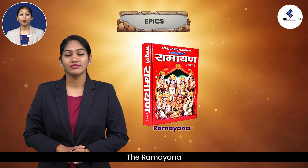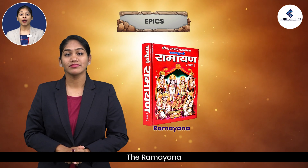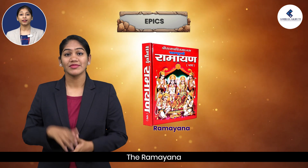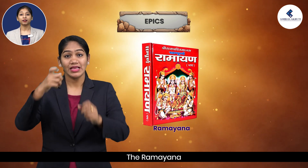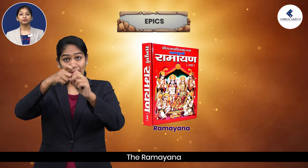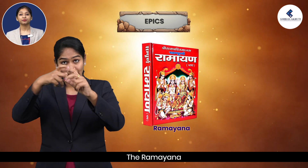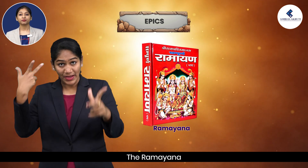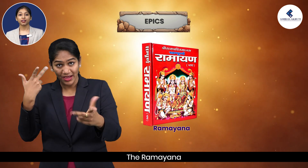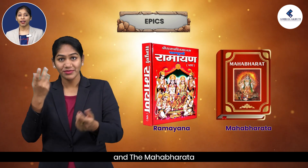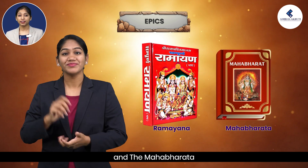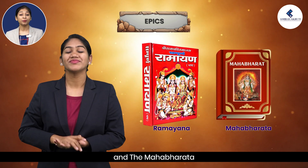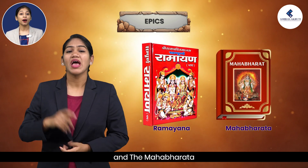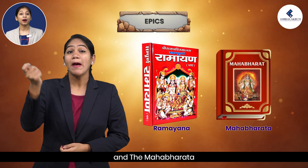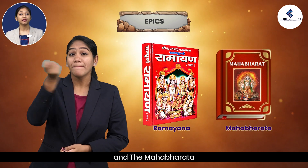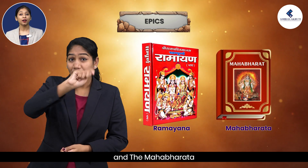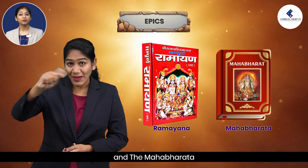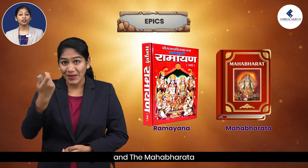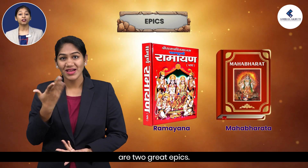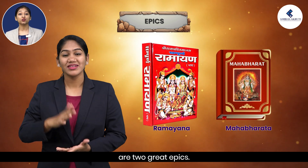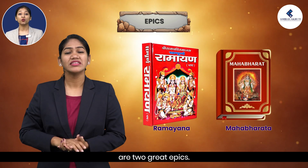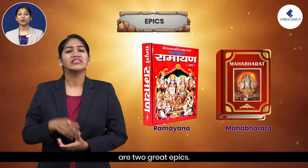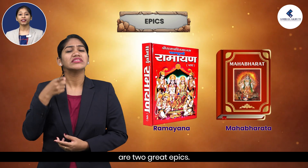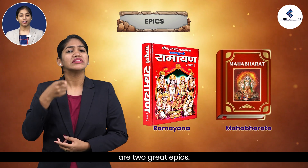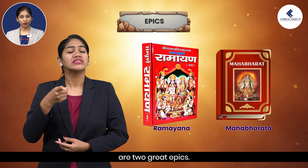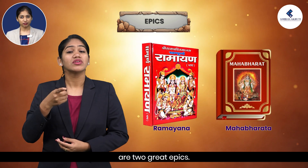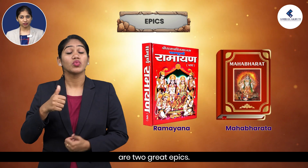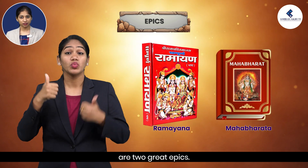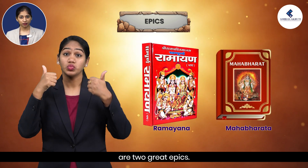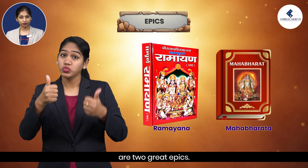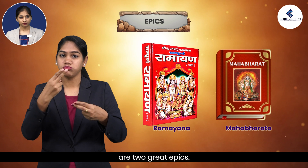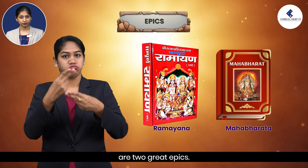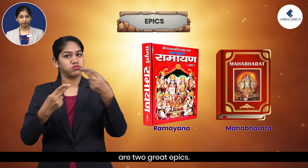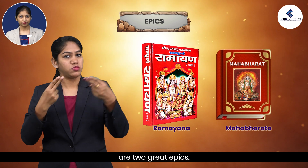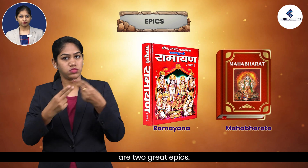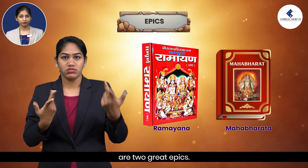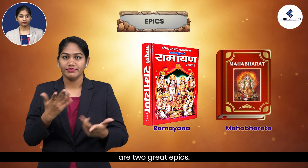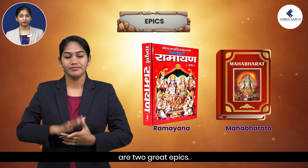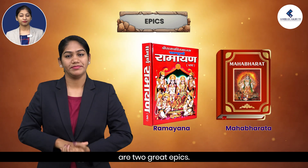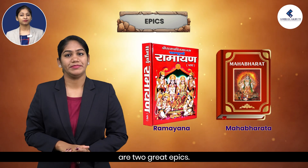The Ramayana and the Mahabharata are two great epics.